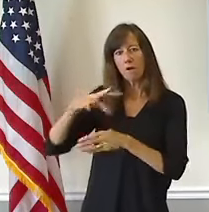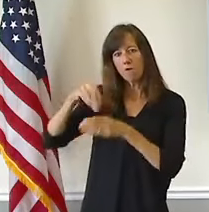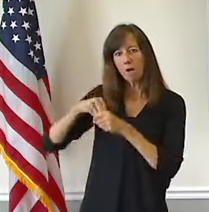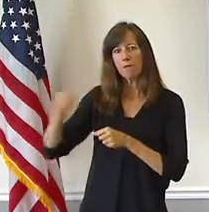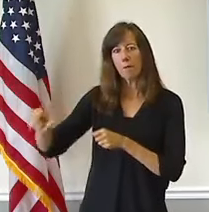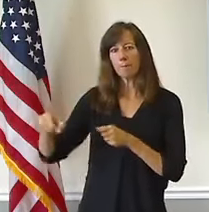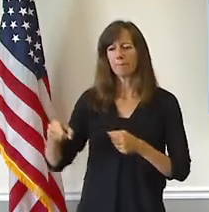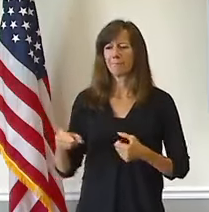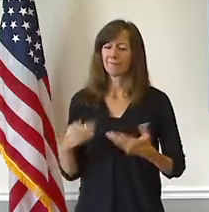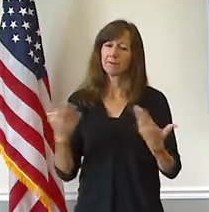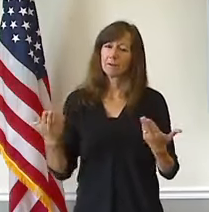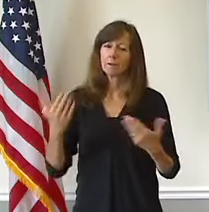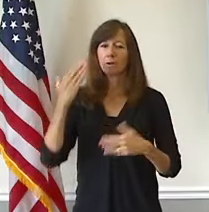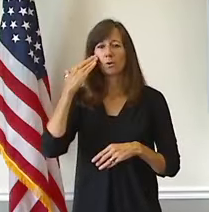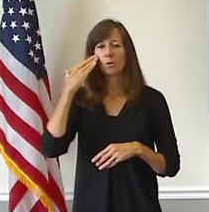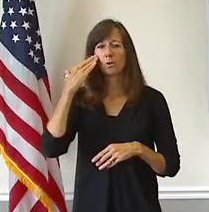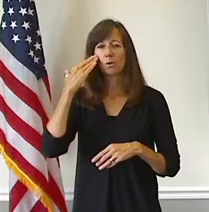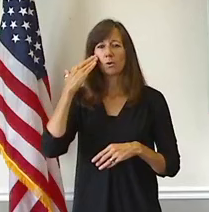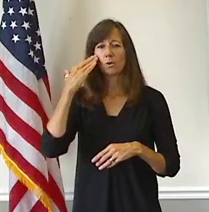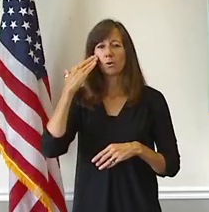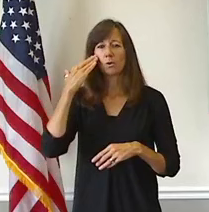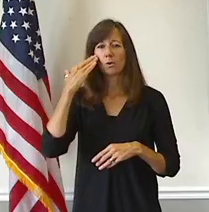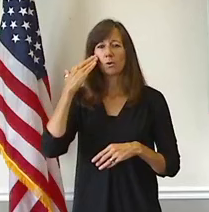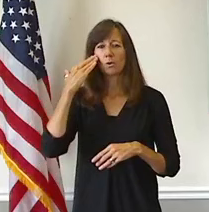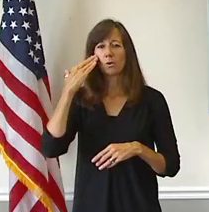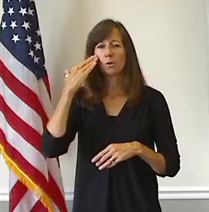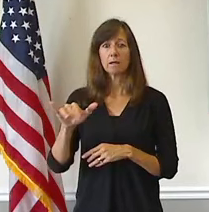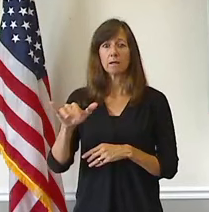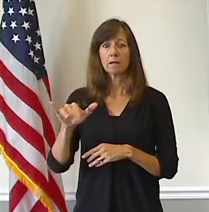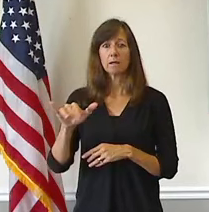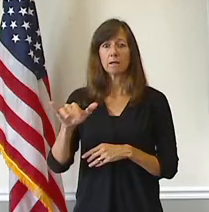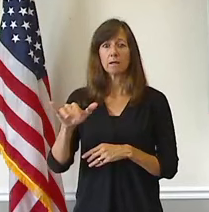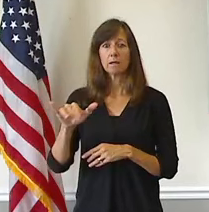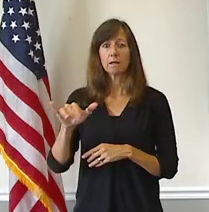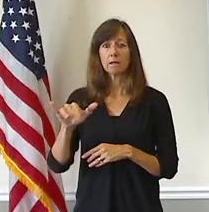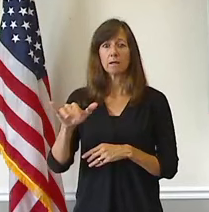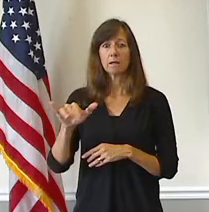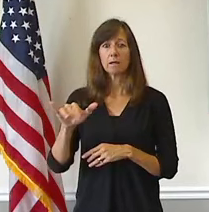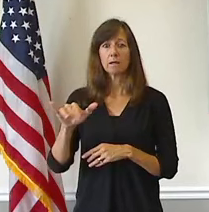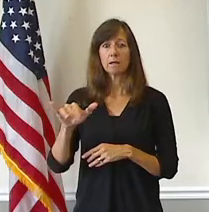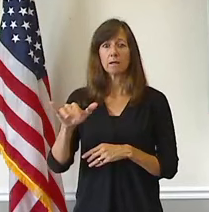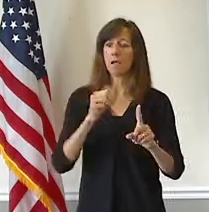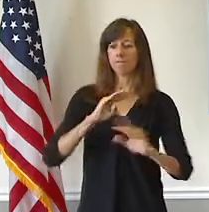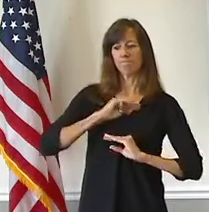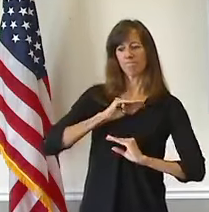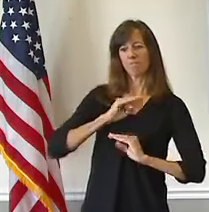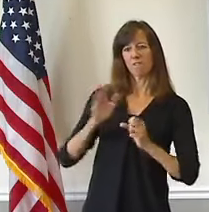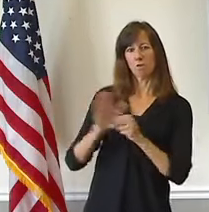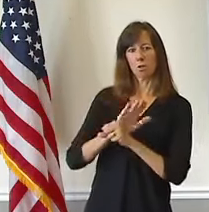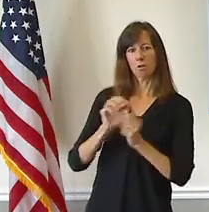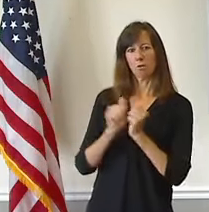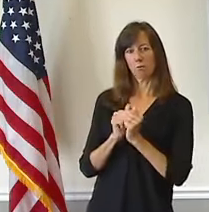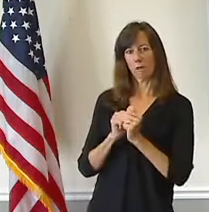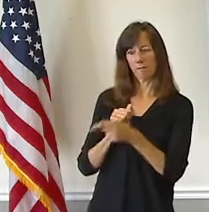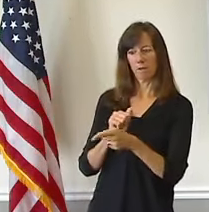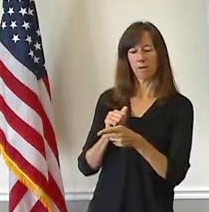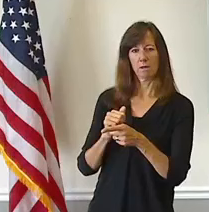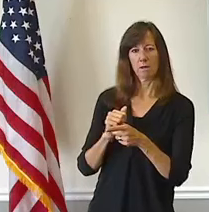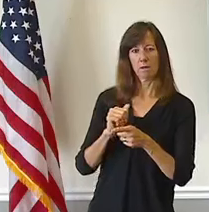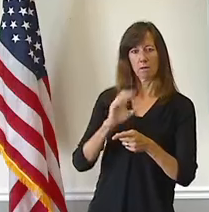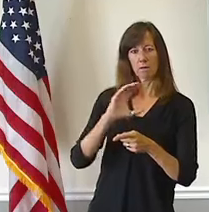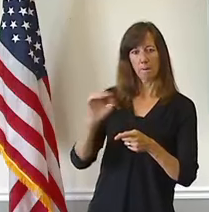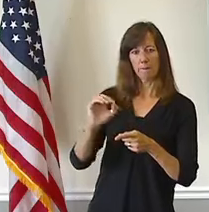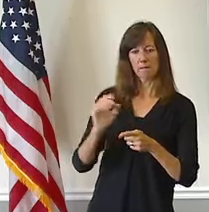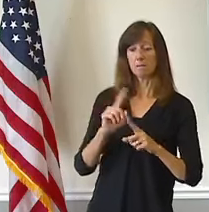utilities, listen, you may not have been satisfied with the response, but I can tell you every time there was a concern, we were able to get Central Hudson or NYSEG on the call